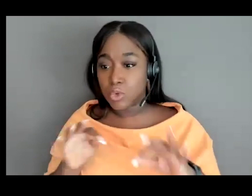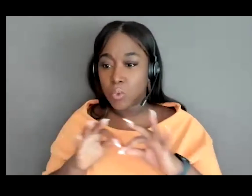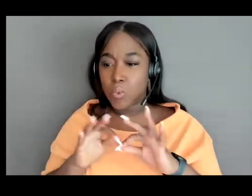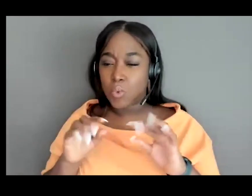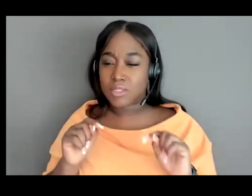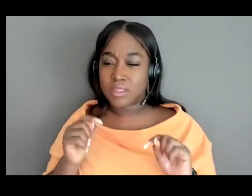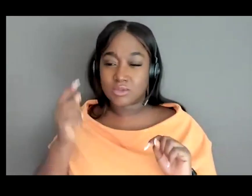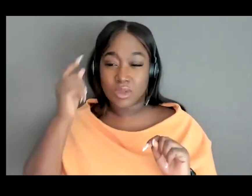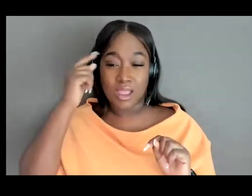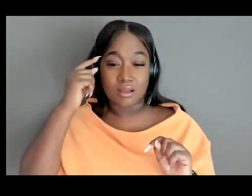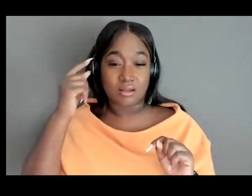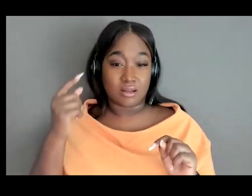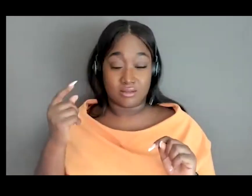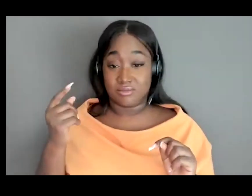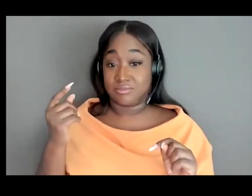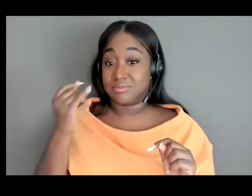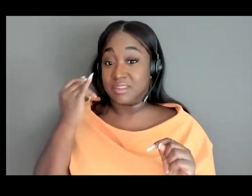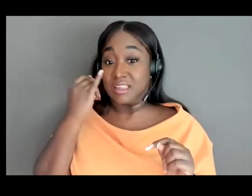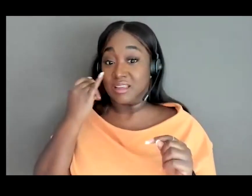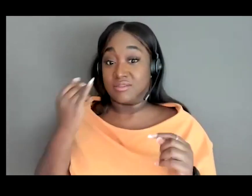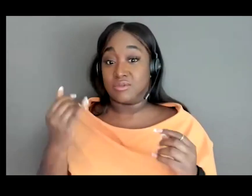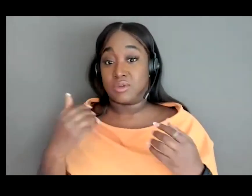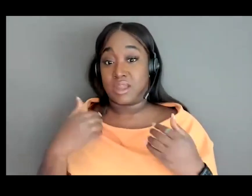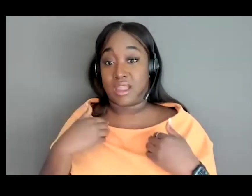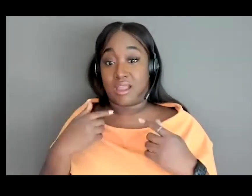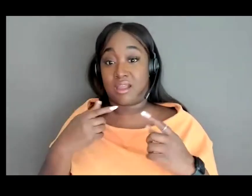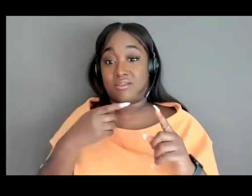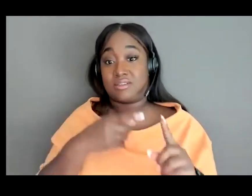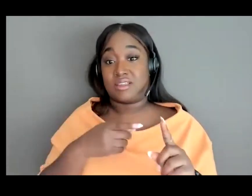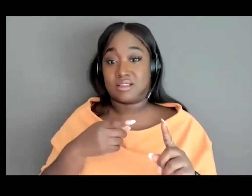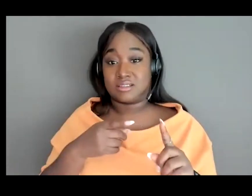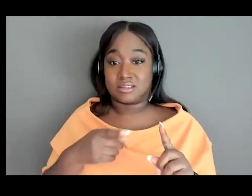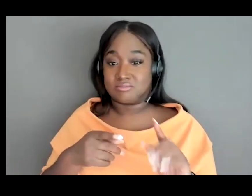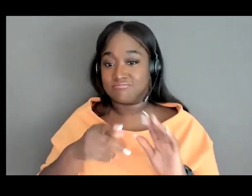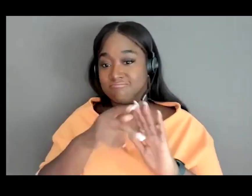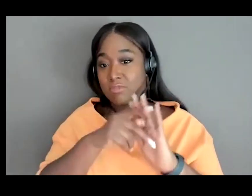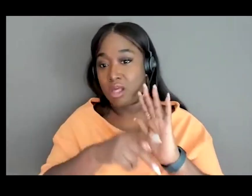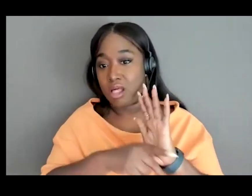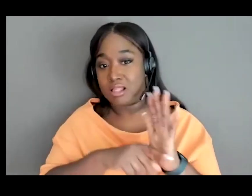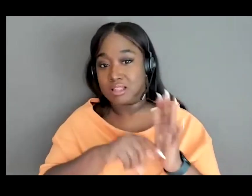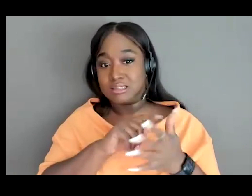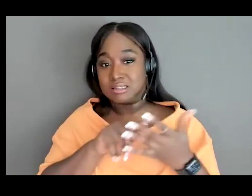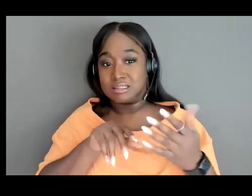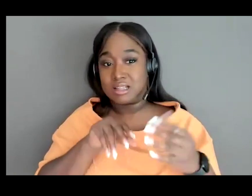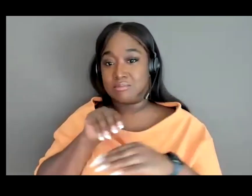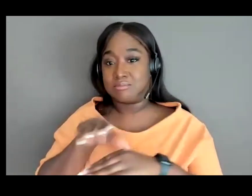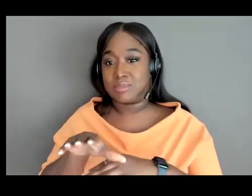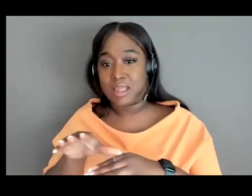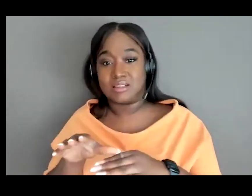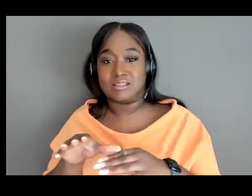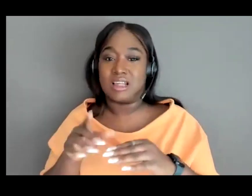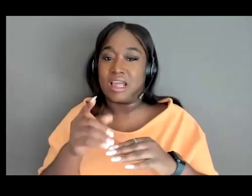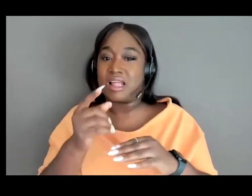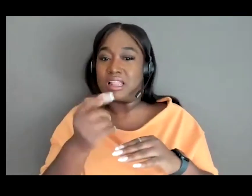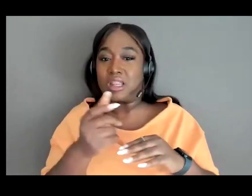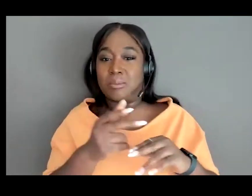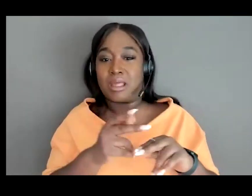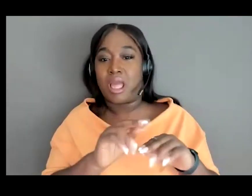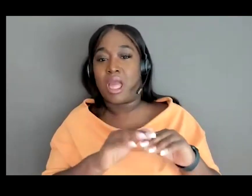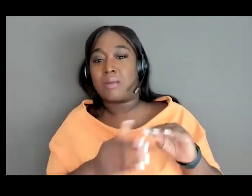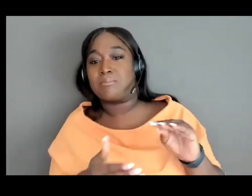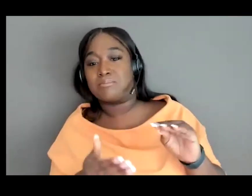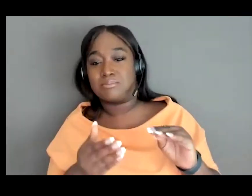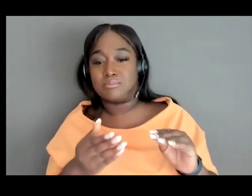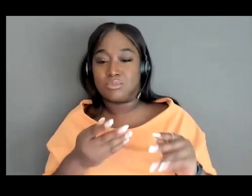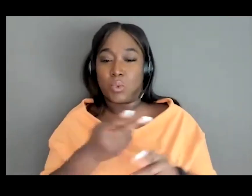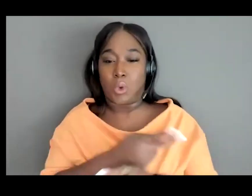for us to have this pair of policies that will make things a little bit worse for people overall, reduce